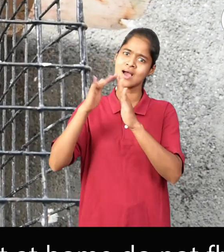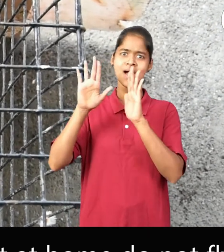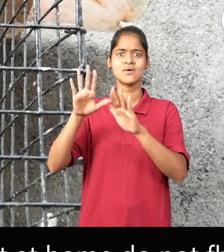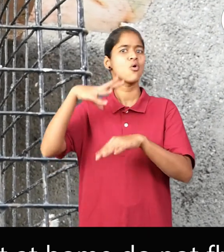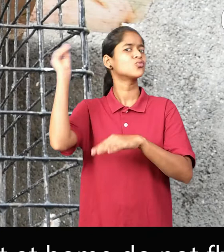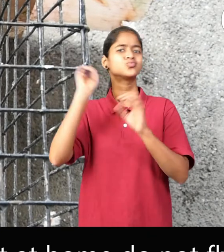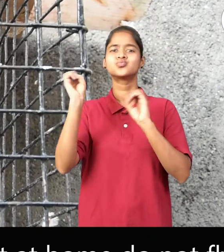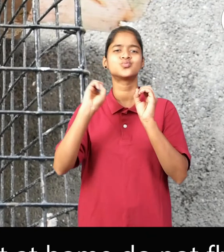not fly